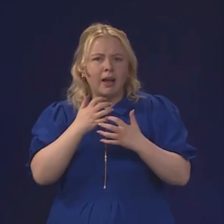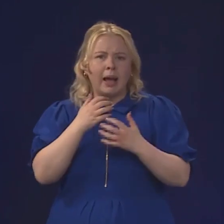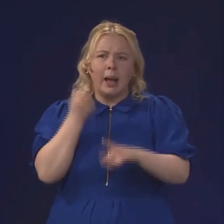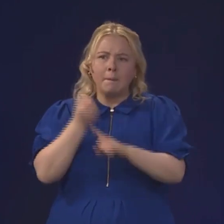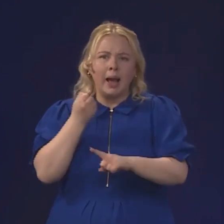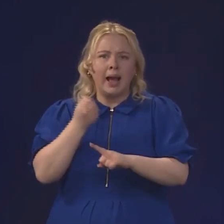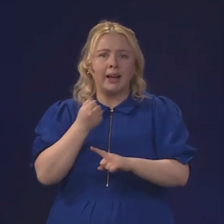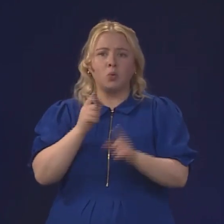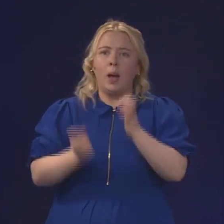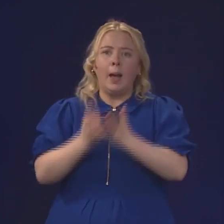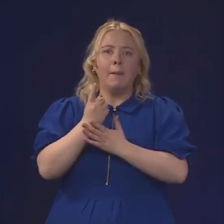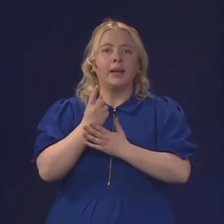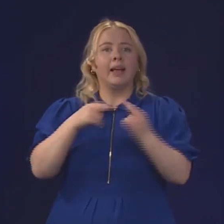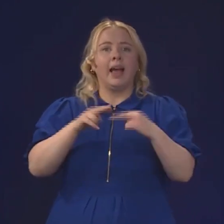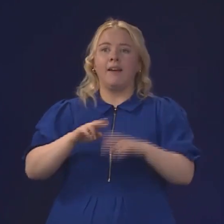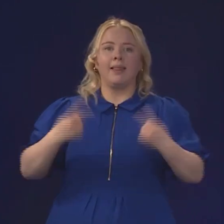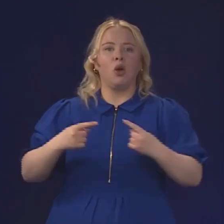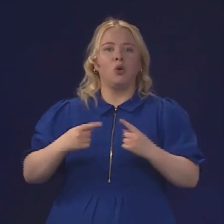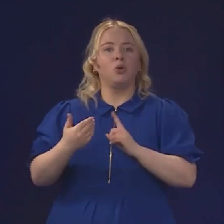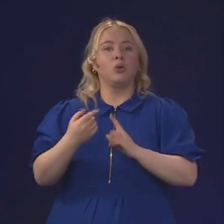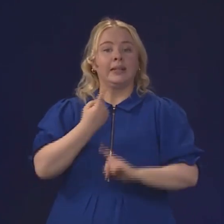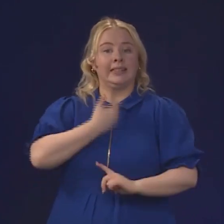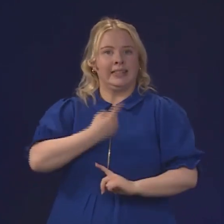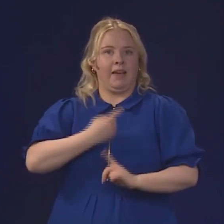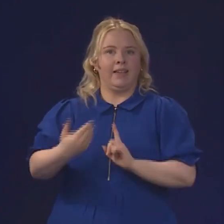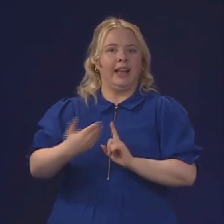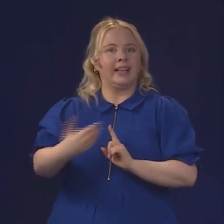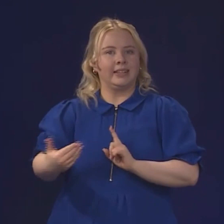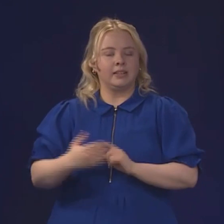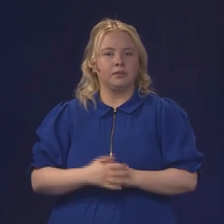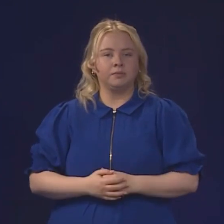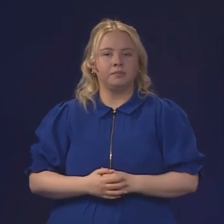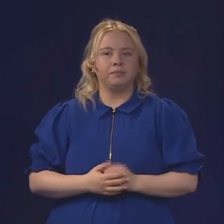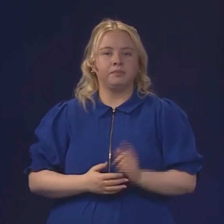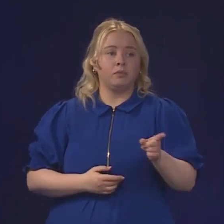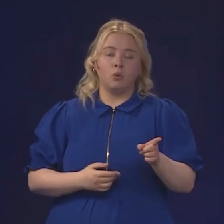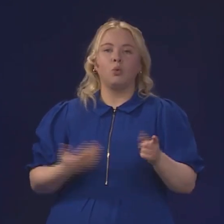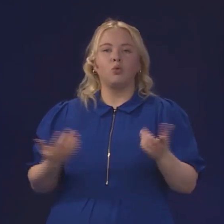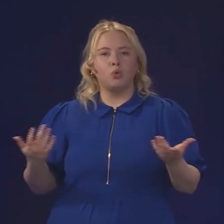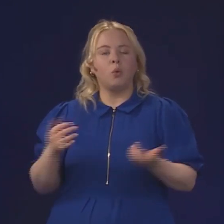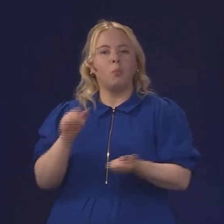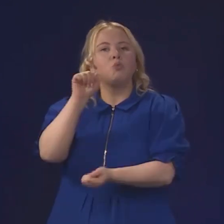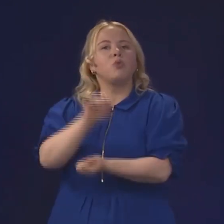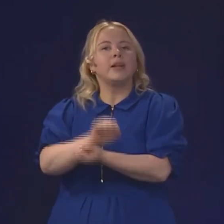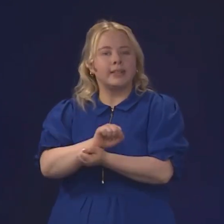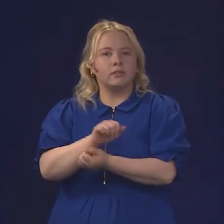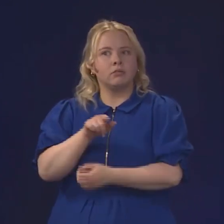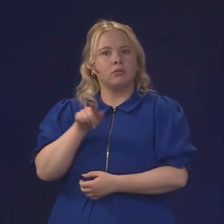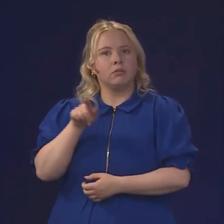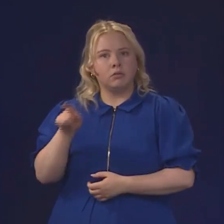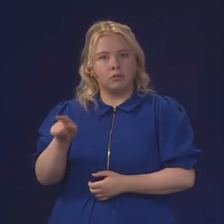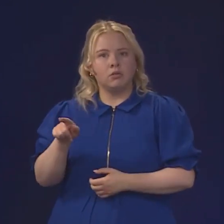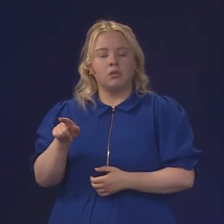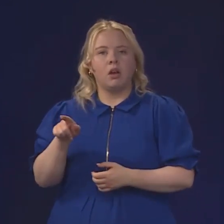of self-identification. It is what flows from that. So, in a prison context, even if